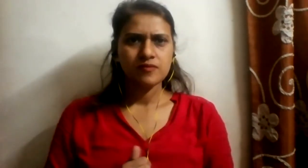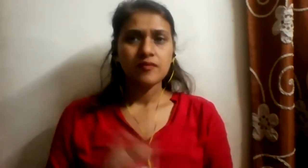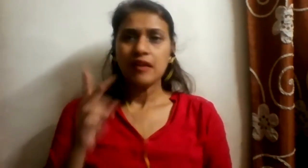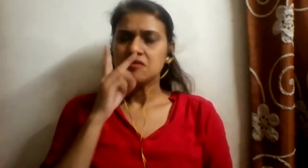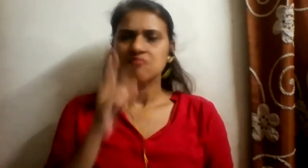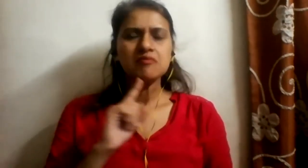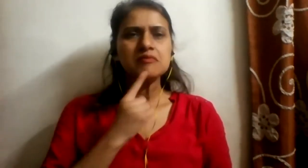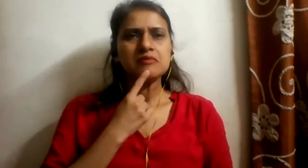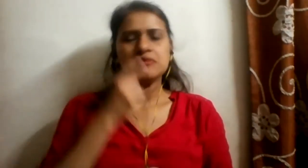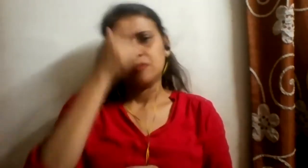have seen.